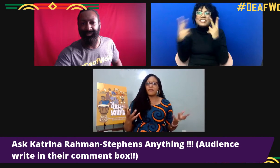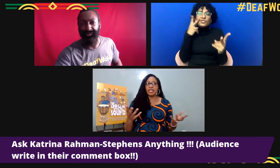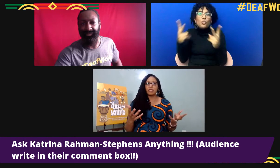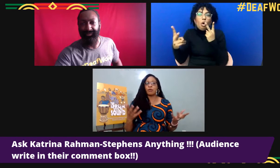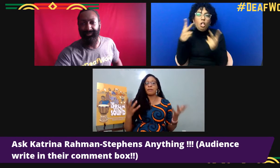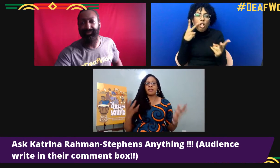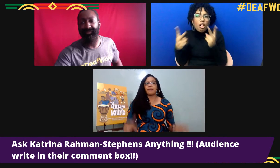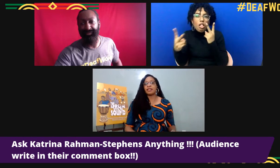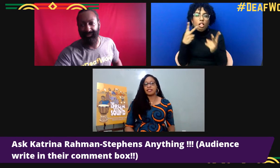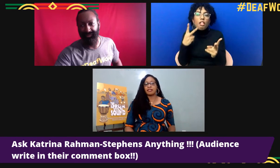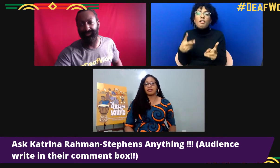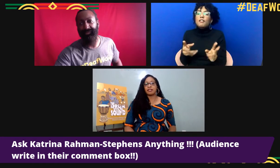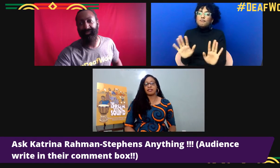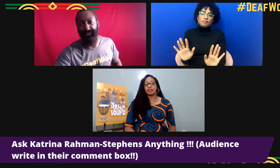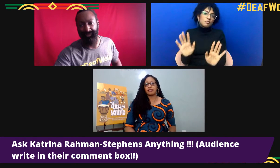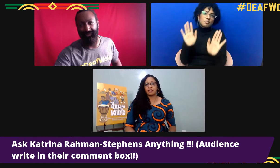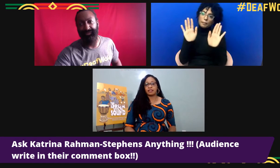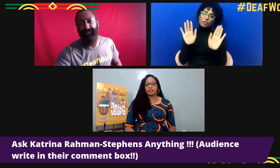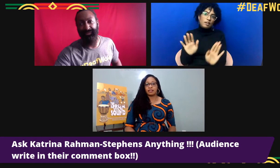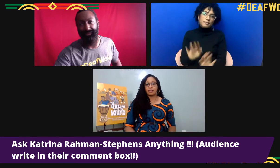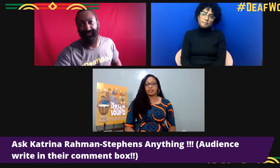more effects would be amazing.